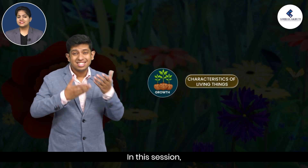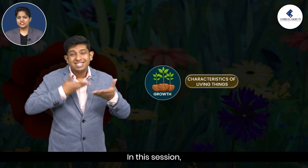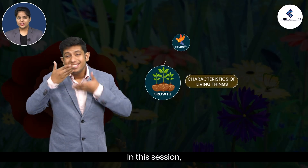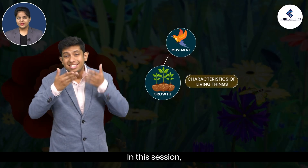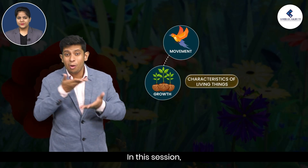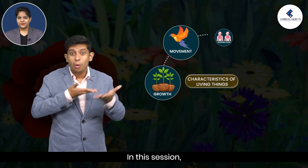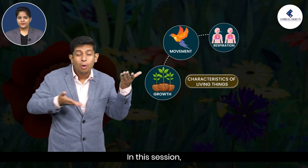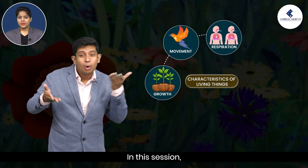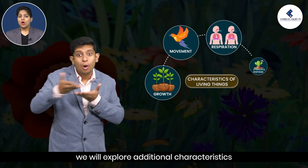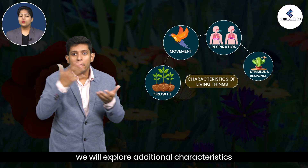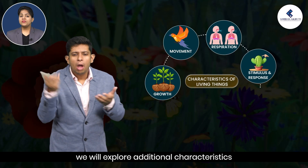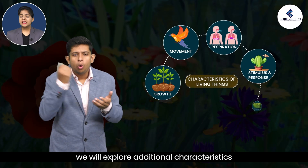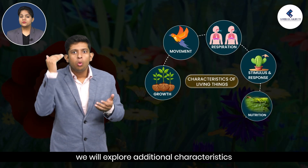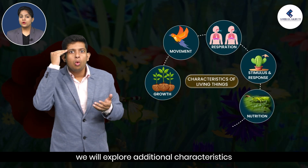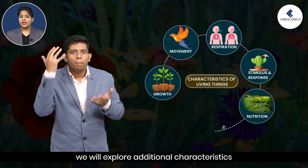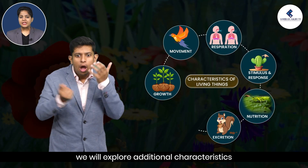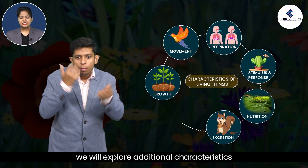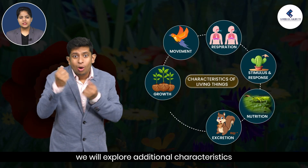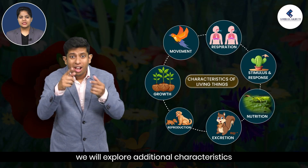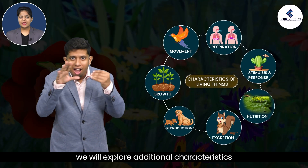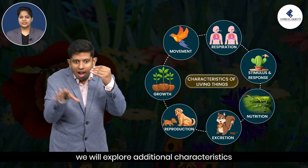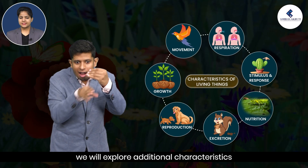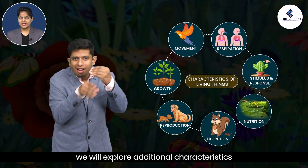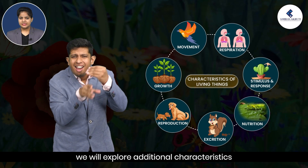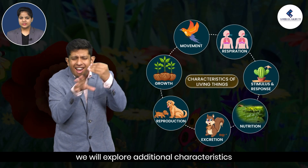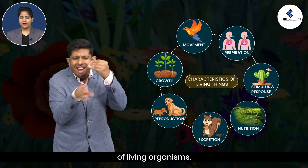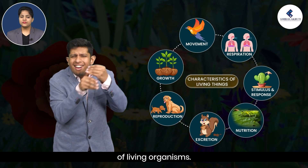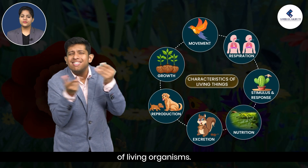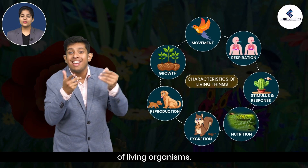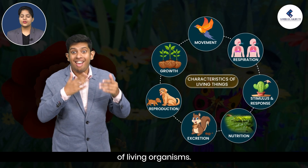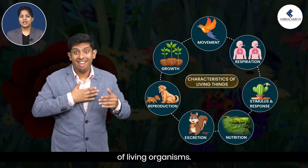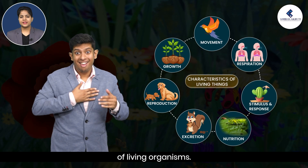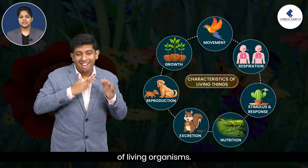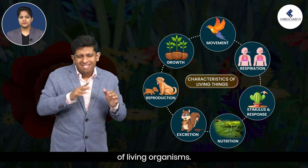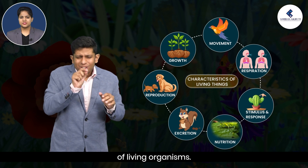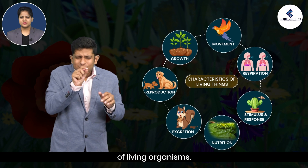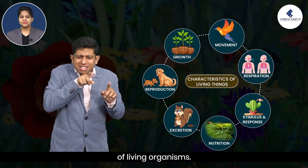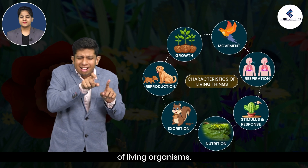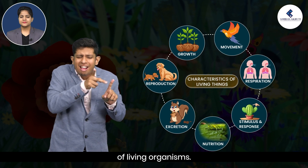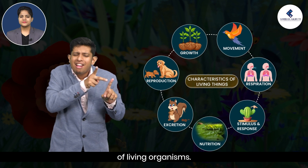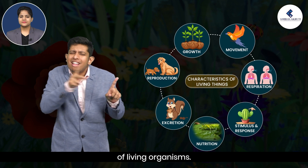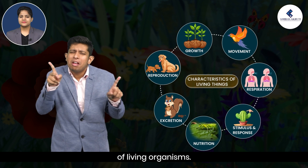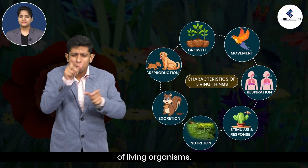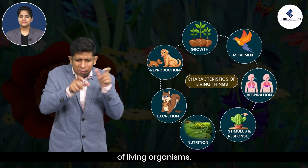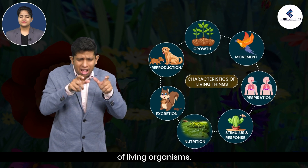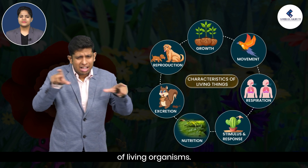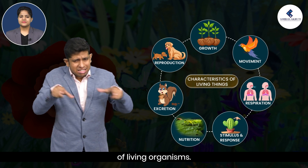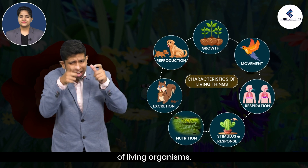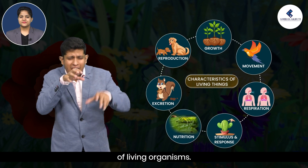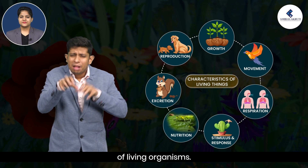In this session, we will explore additional characteristics of living organisms.